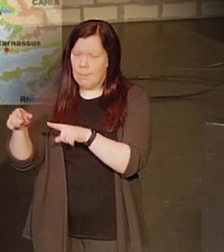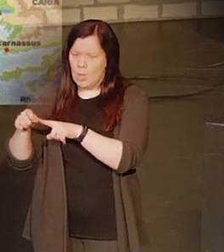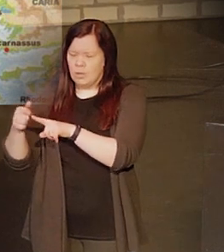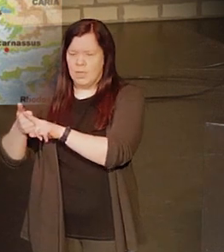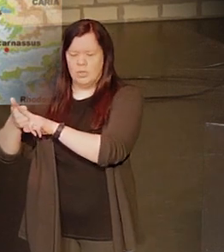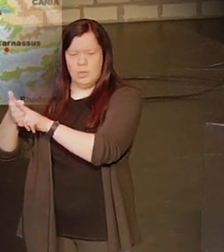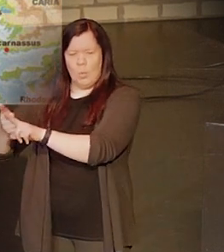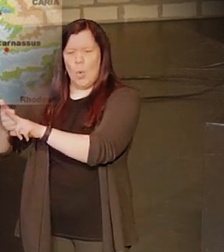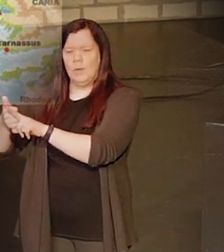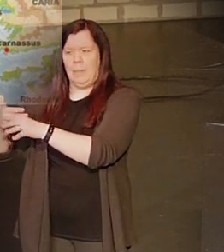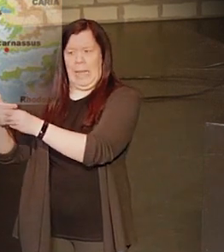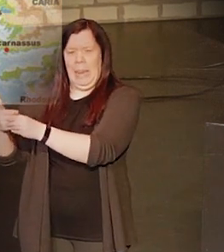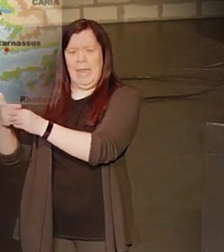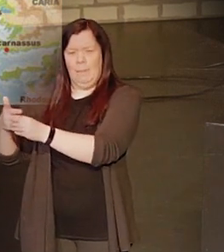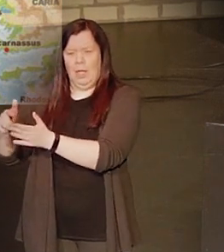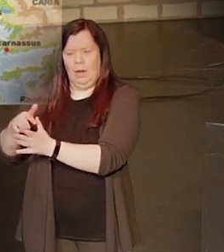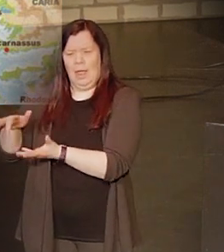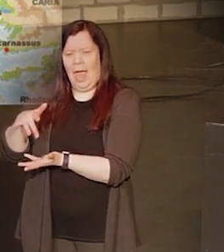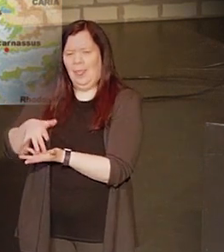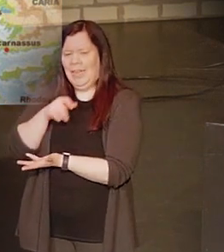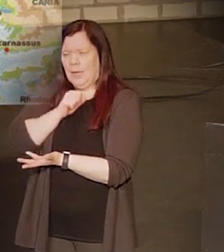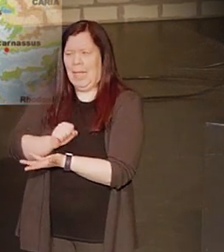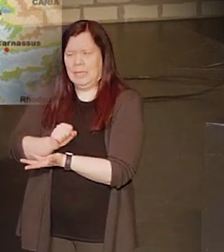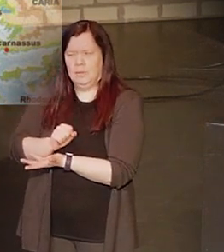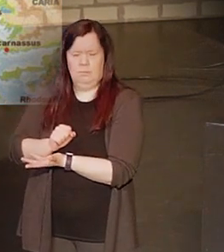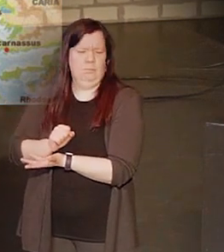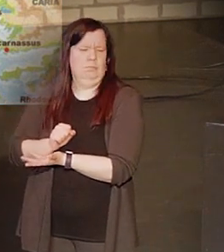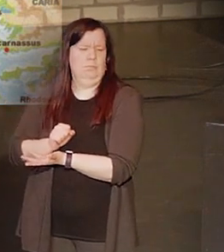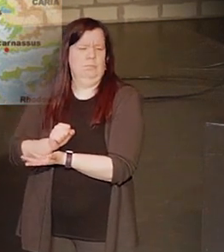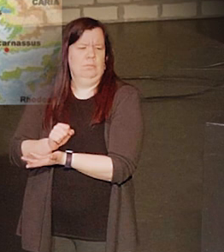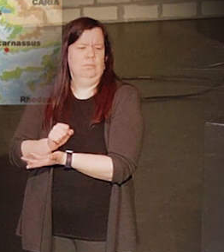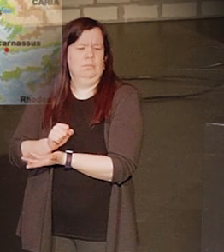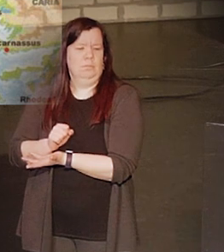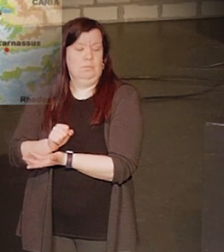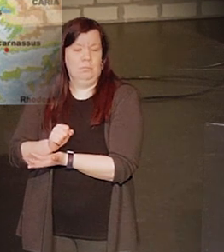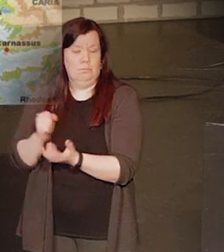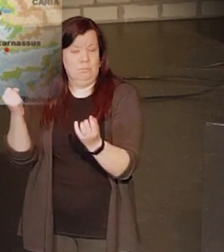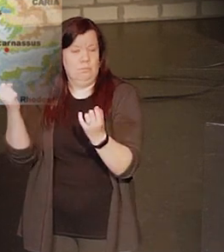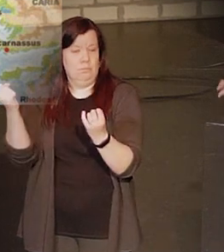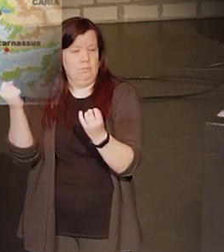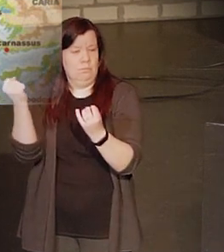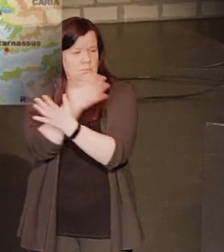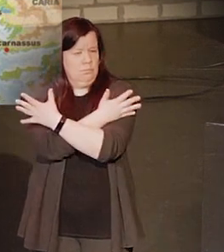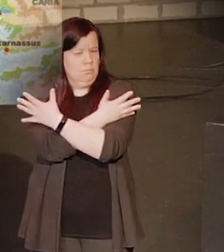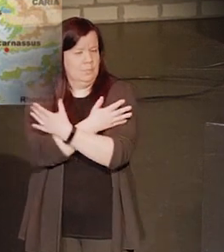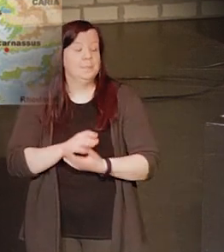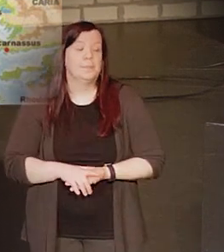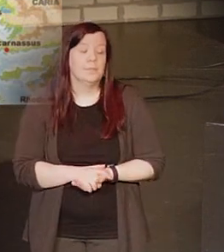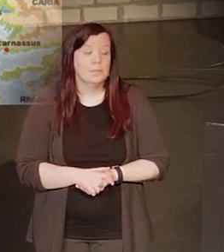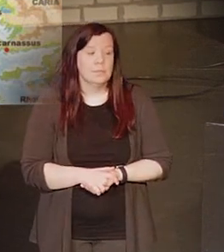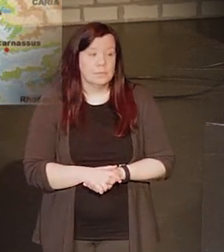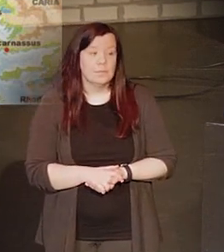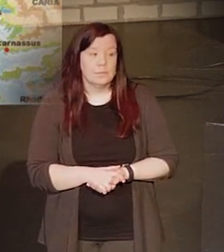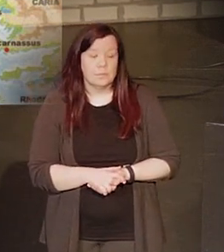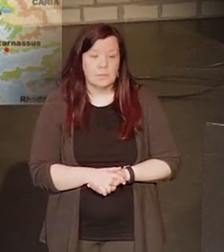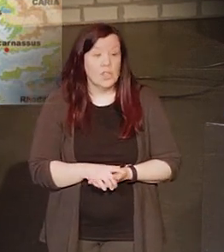being supported by and led by Athenians. It's all going to get very confusing.